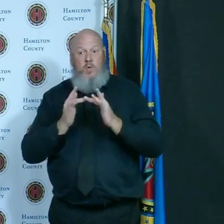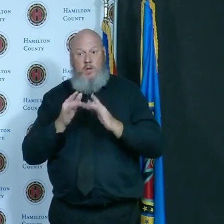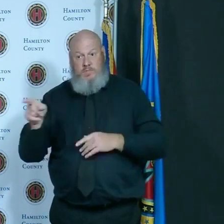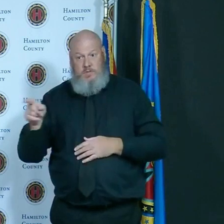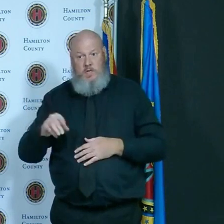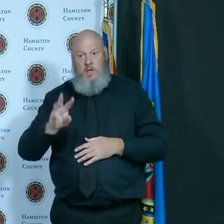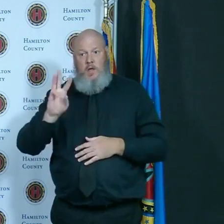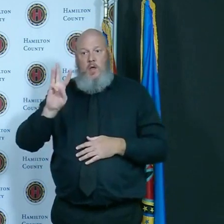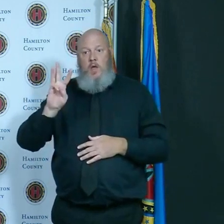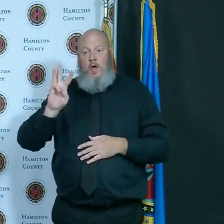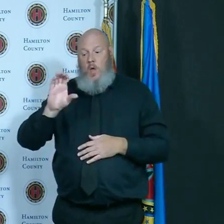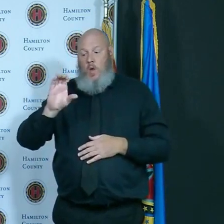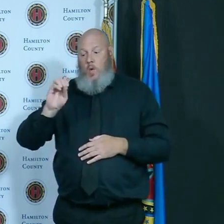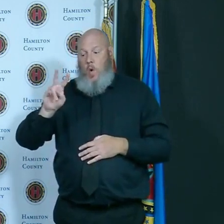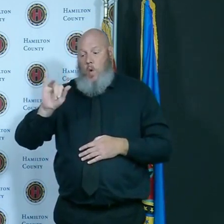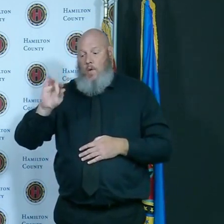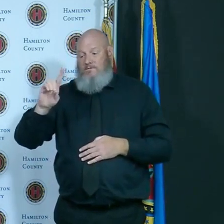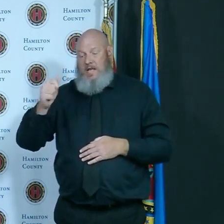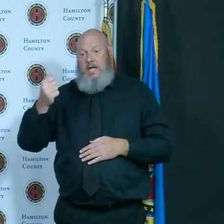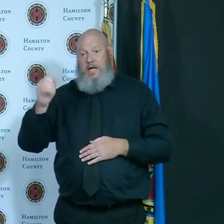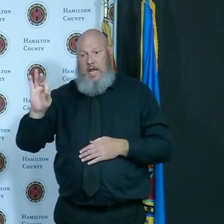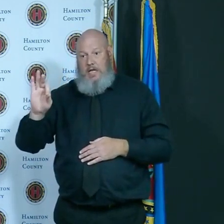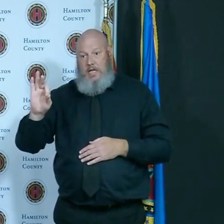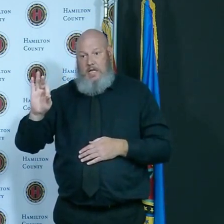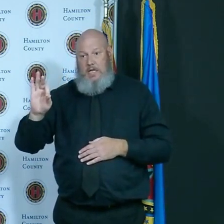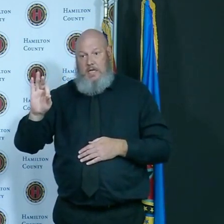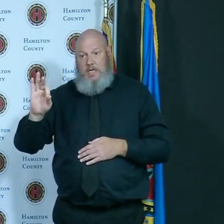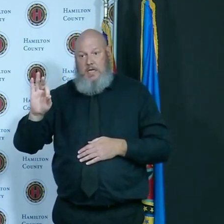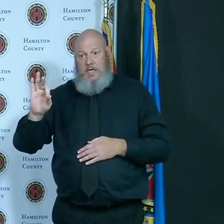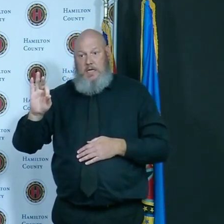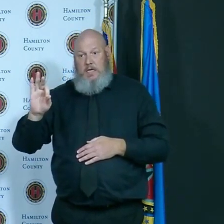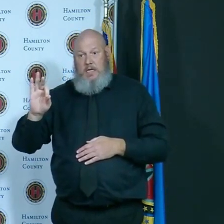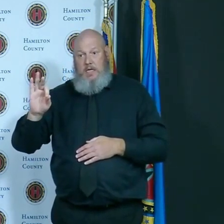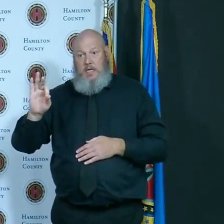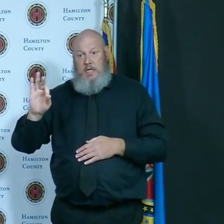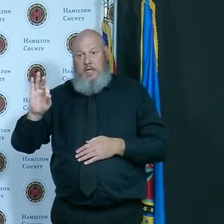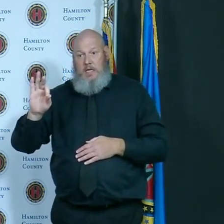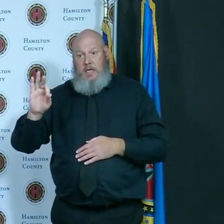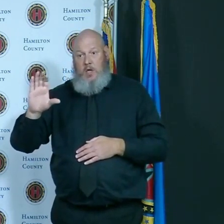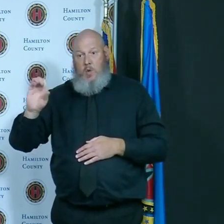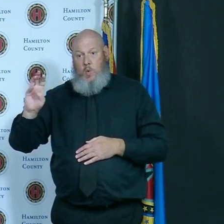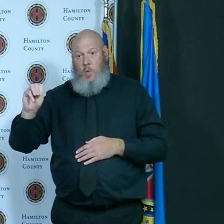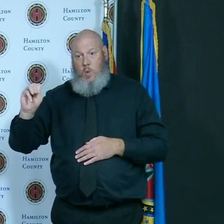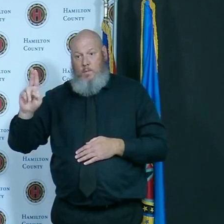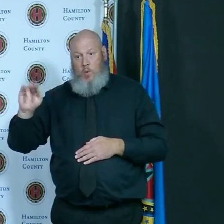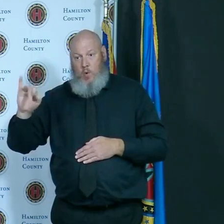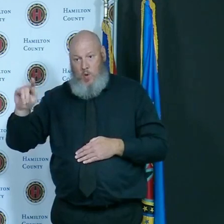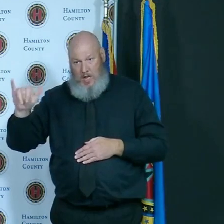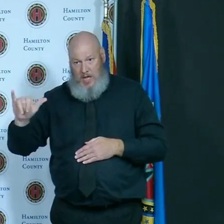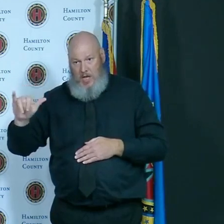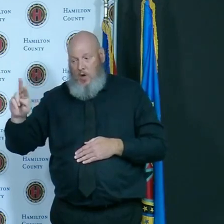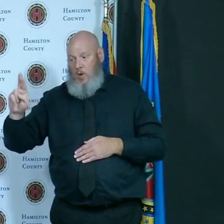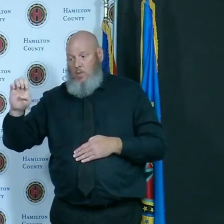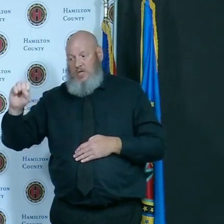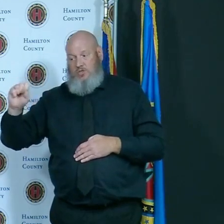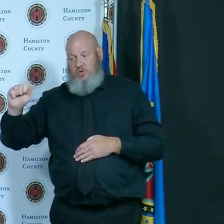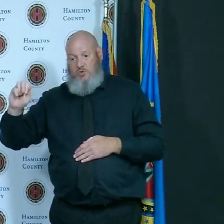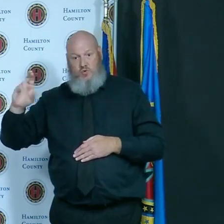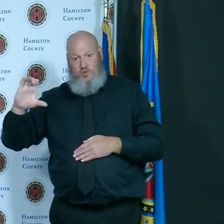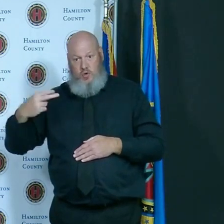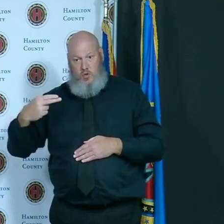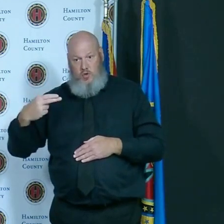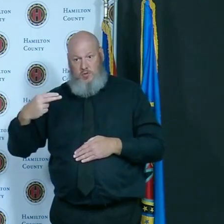communityresources.com. It was a site that was launched on March 23rd by the African American Chamber of Commerce President Eric